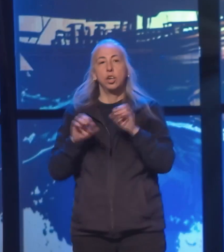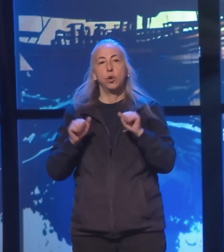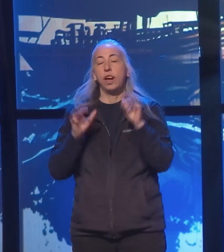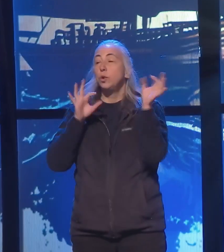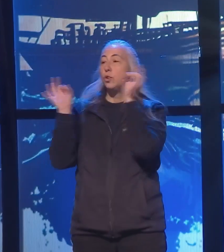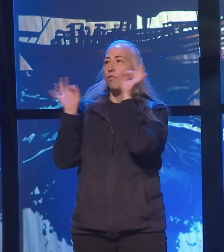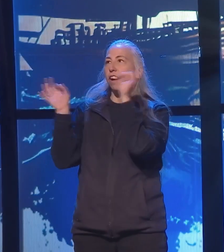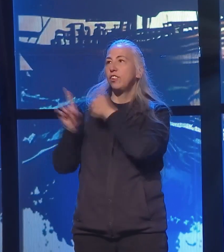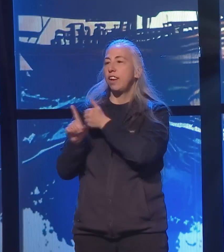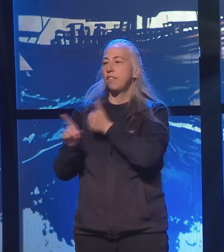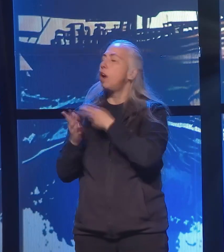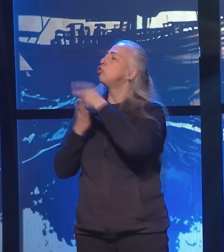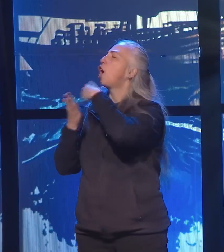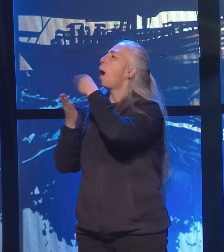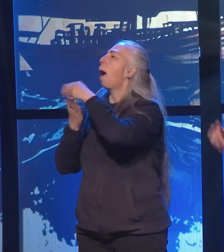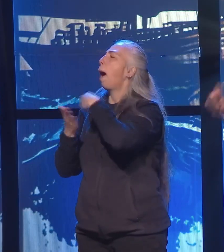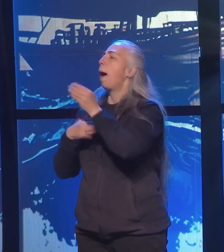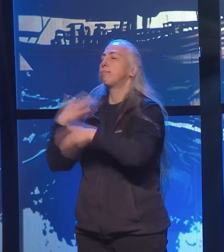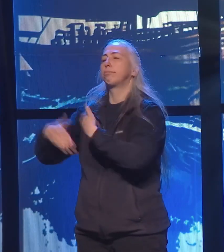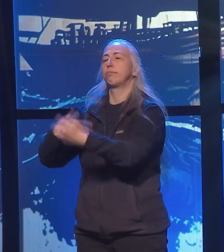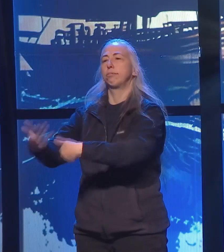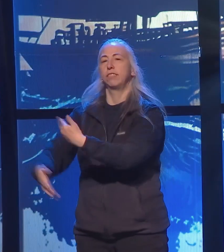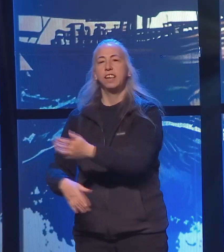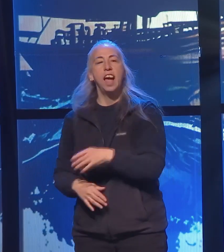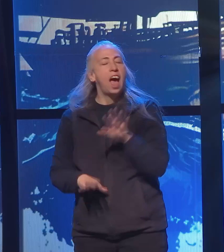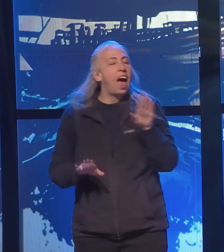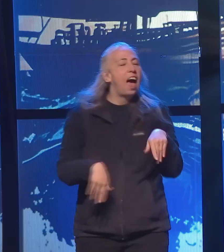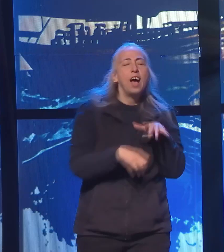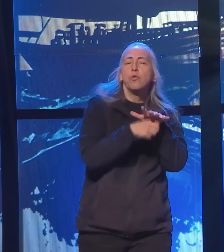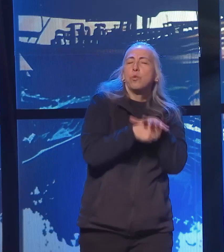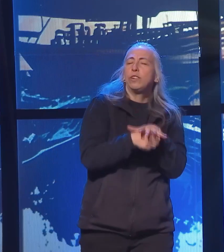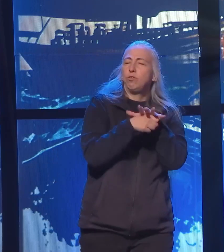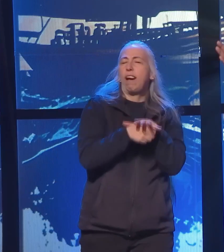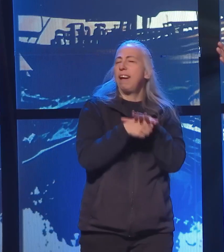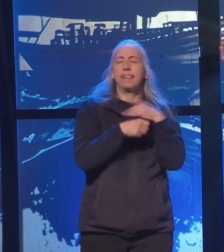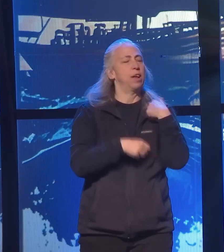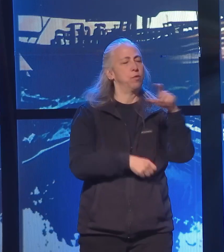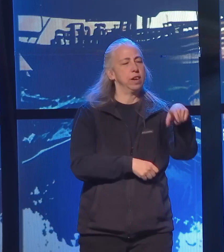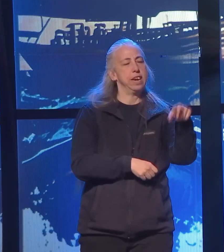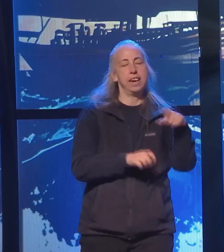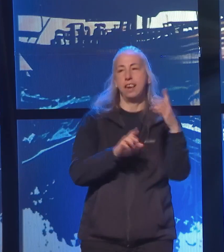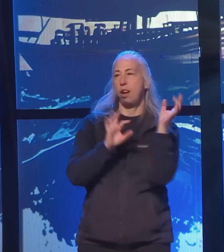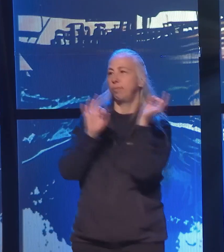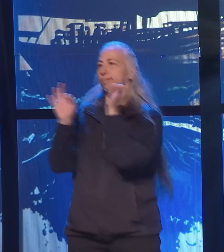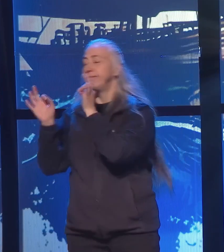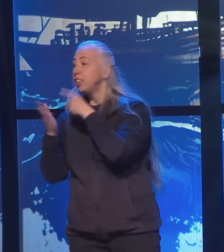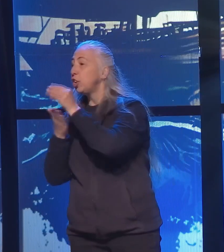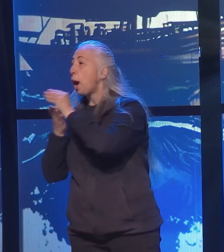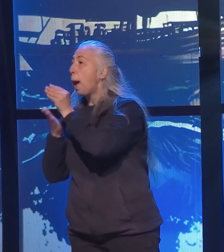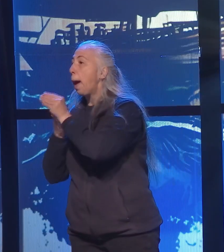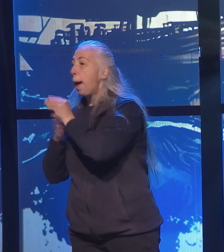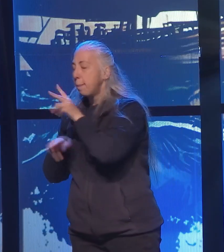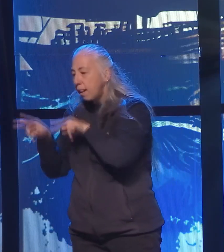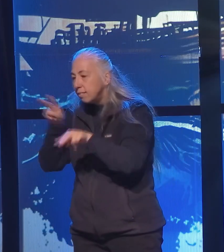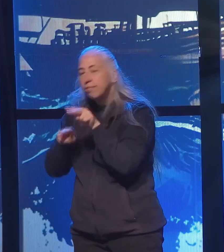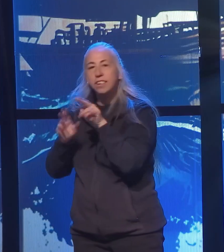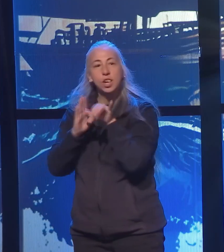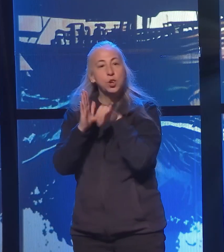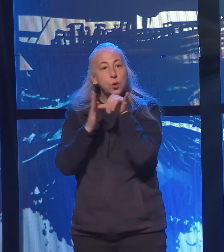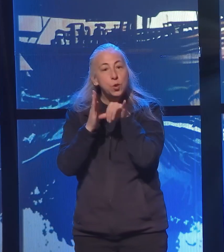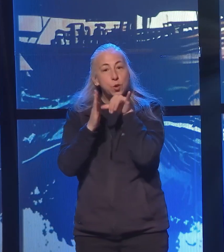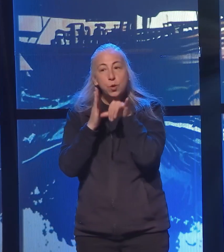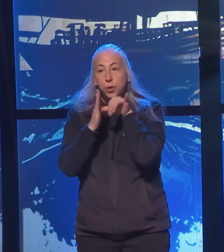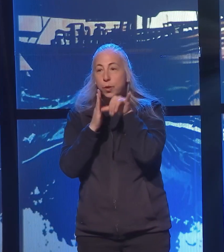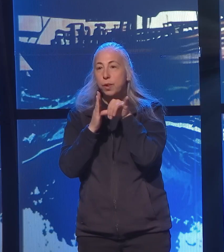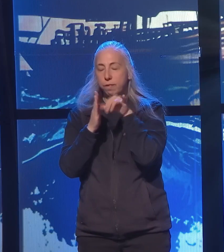shopping. Right? Like, you know what? I don't need to be stressful about this. I got this. So you distract yourself. Start watching YouTube videos for the next